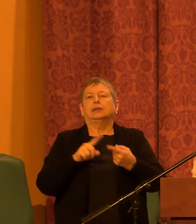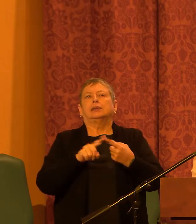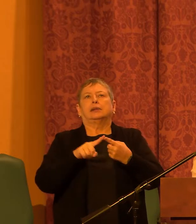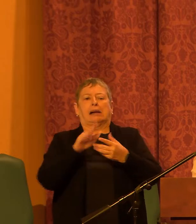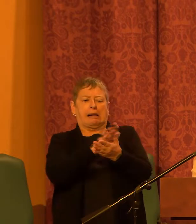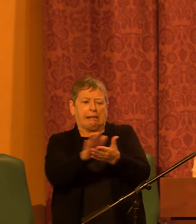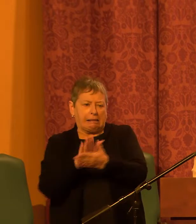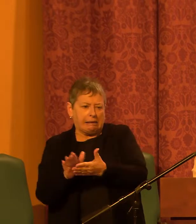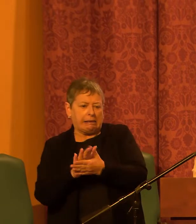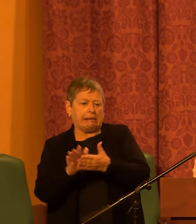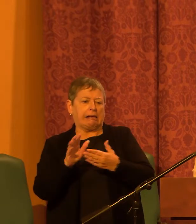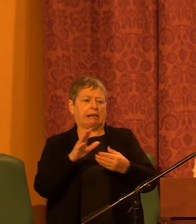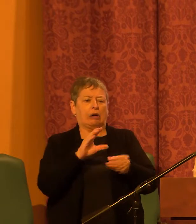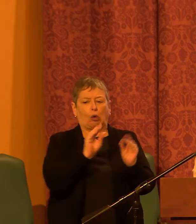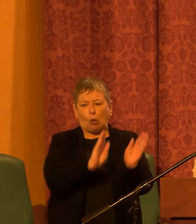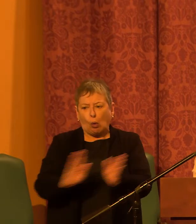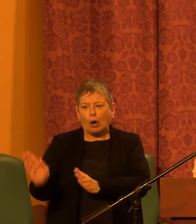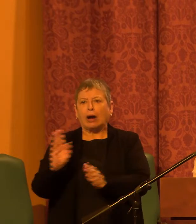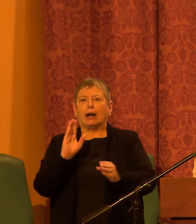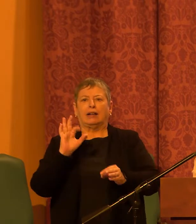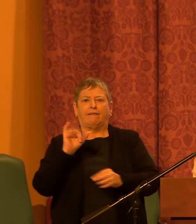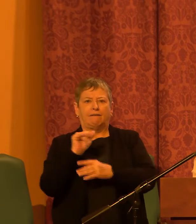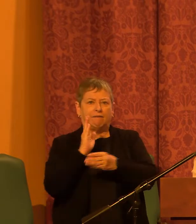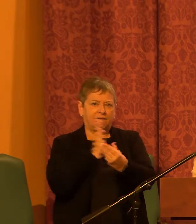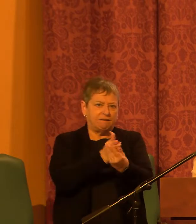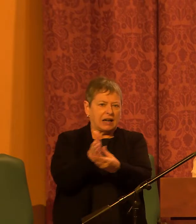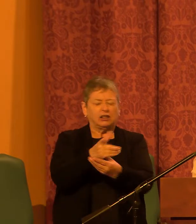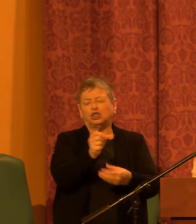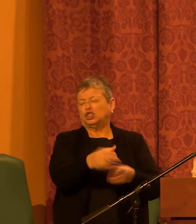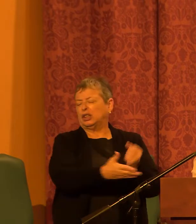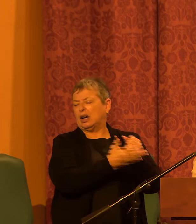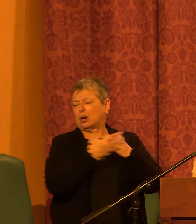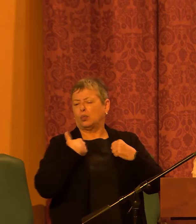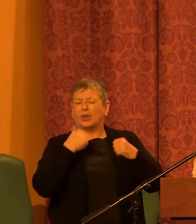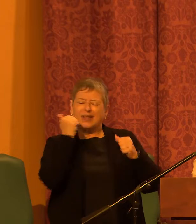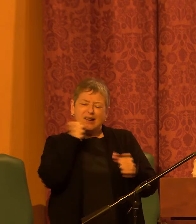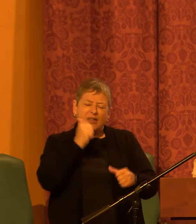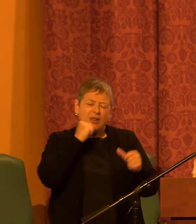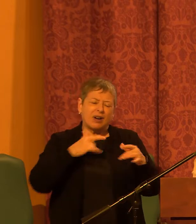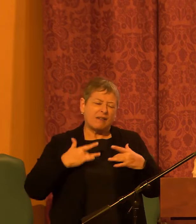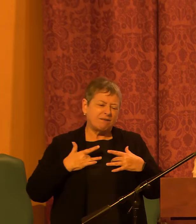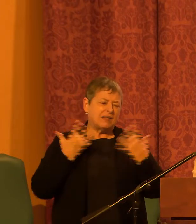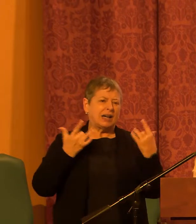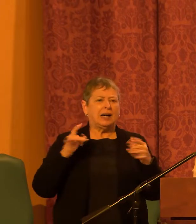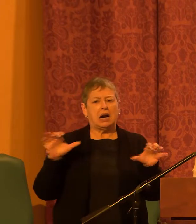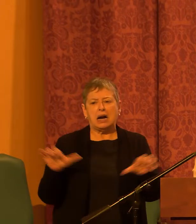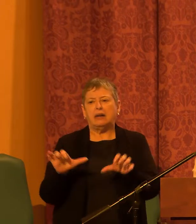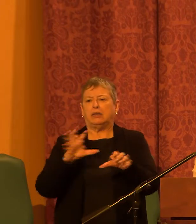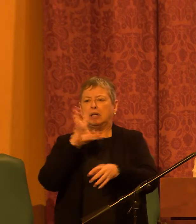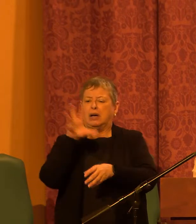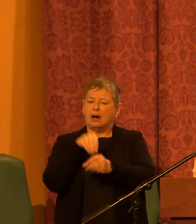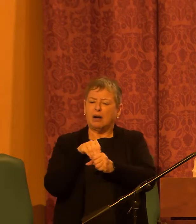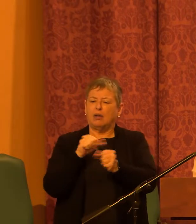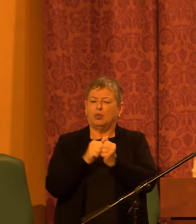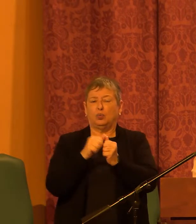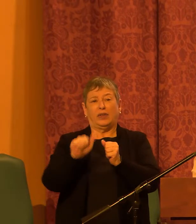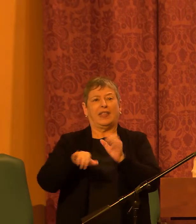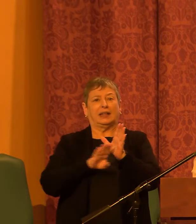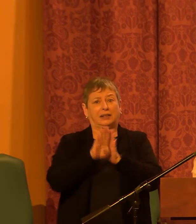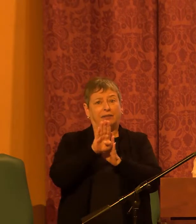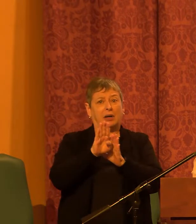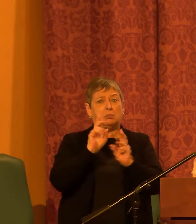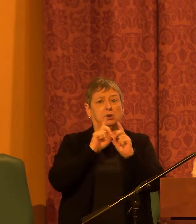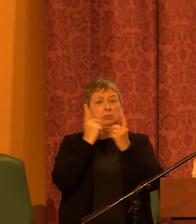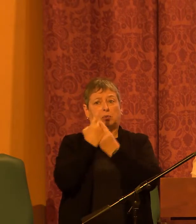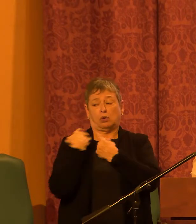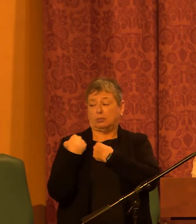files. When not in Charlie's Place, she assists with everyday events or activities that were held in the development department in the